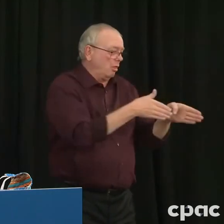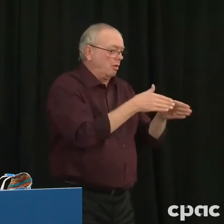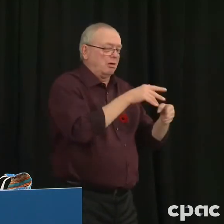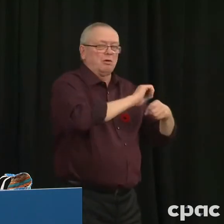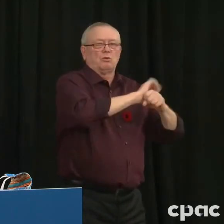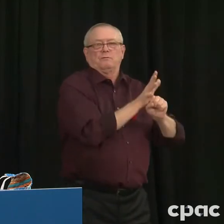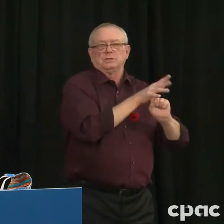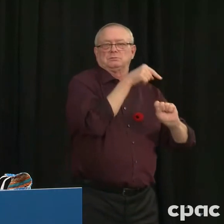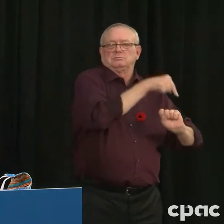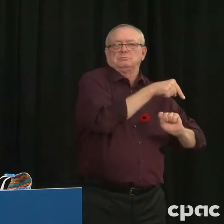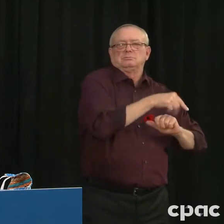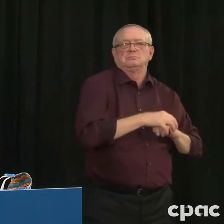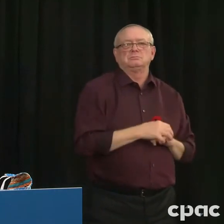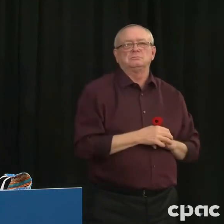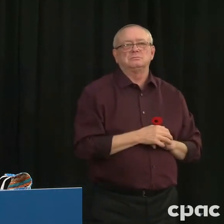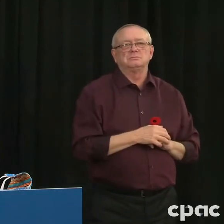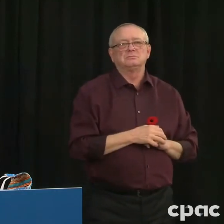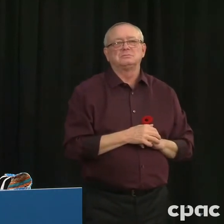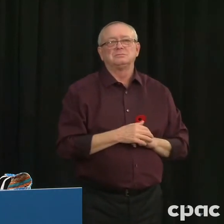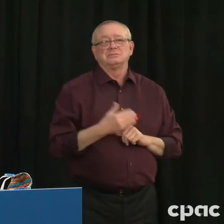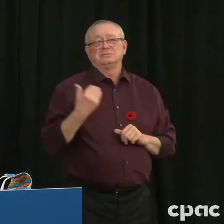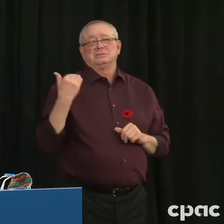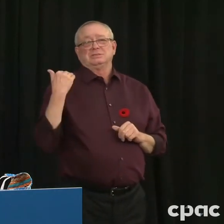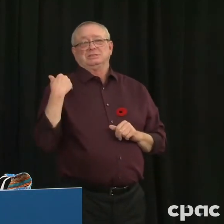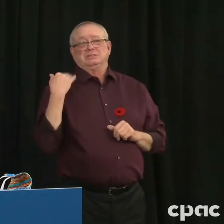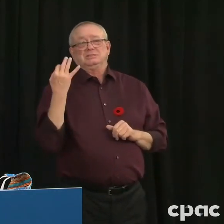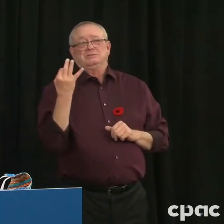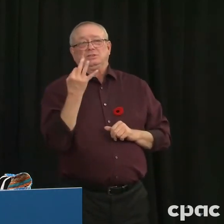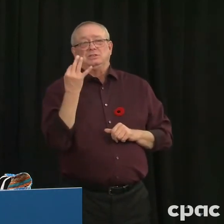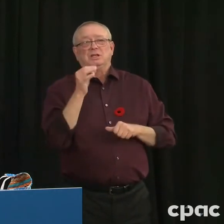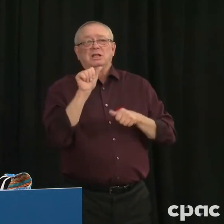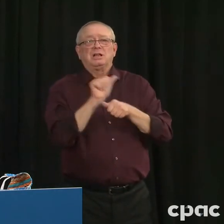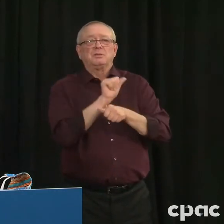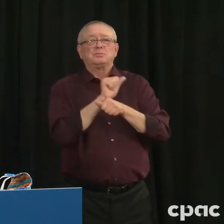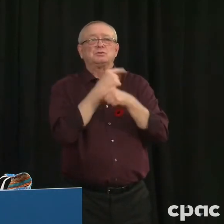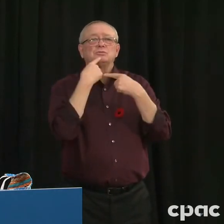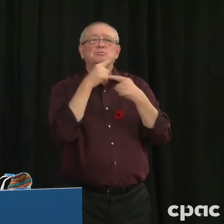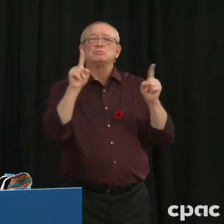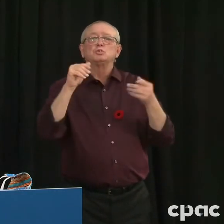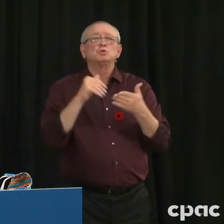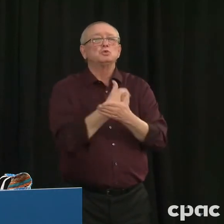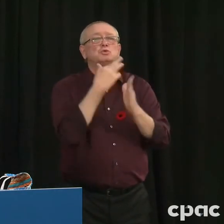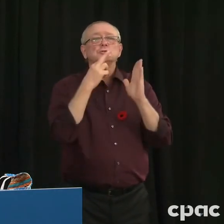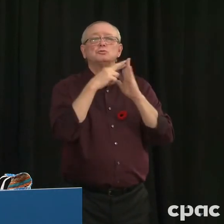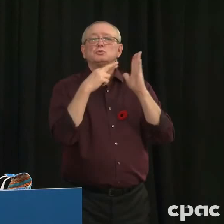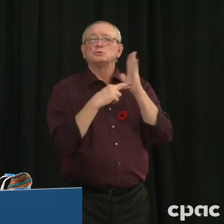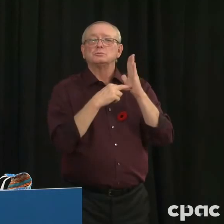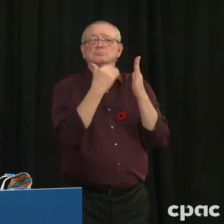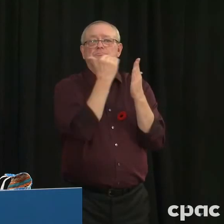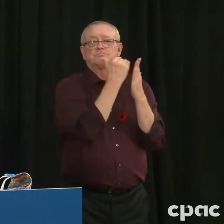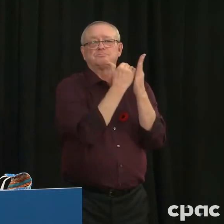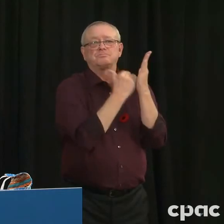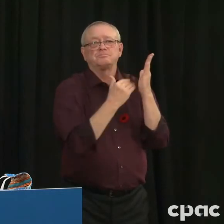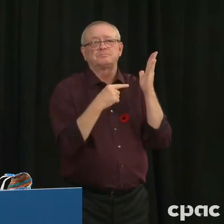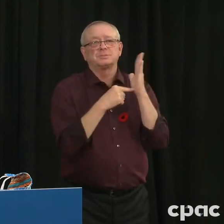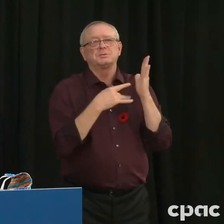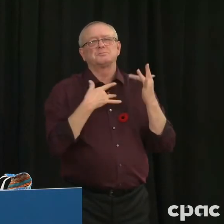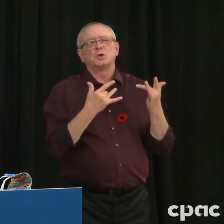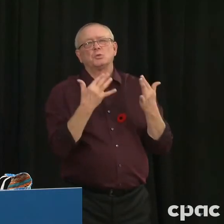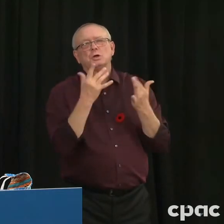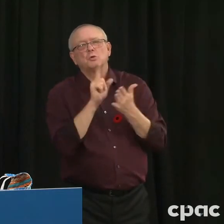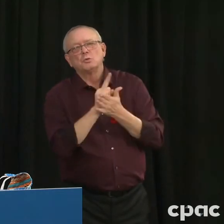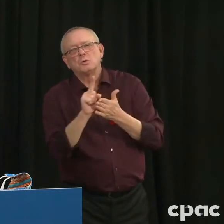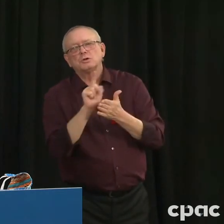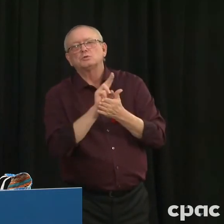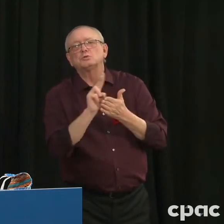on Friday. However, the rate of increase and rising hospitalizations are extremely concerning to me. We are